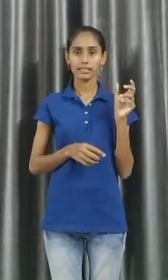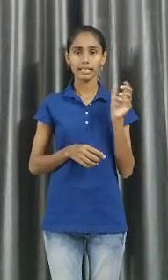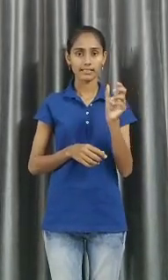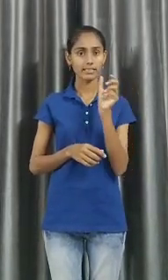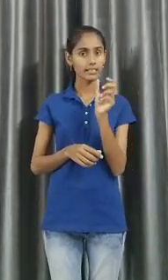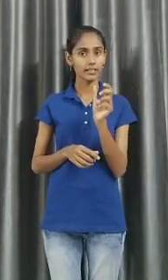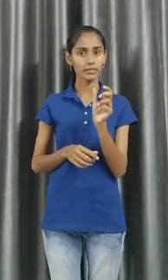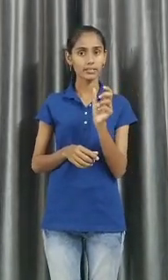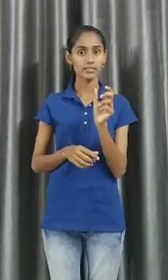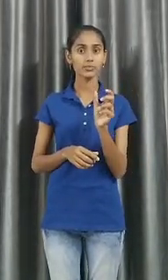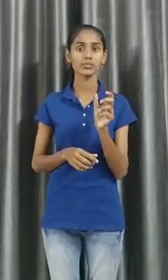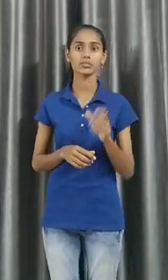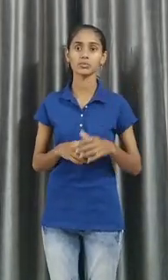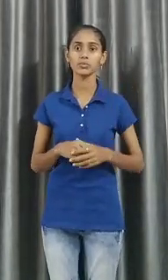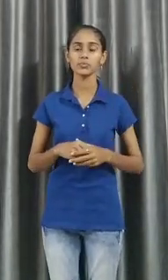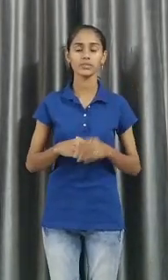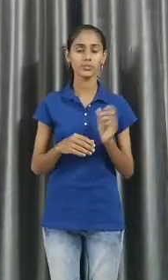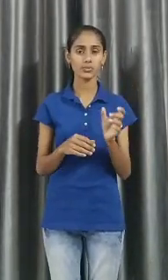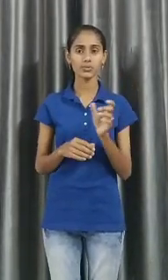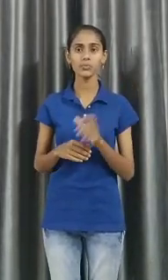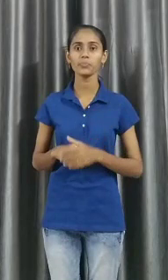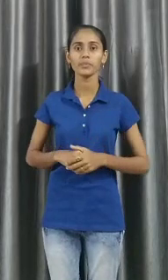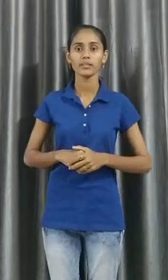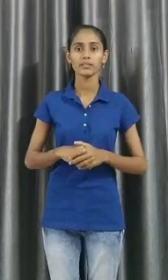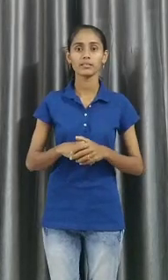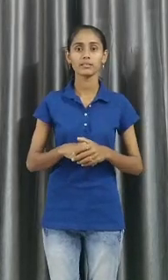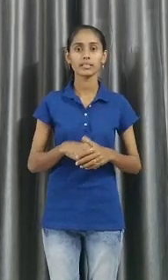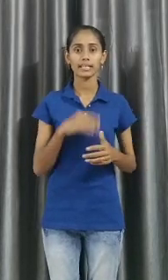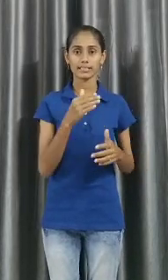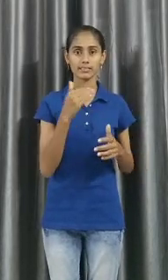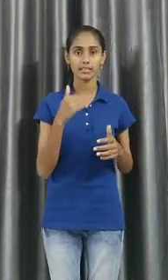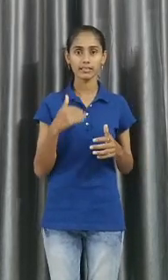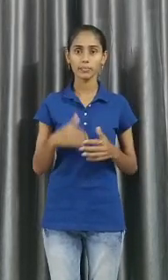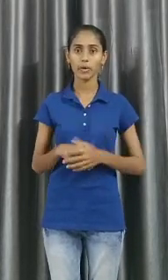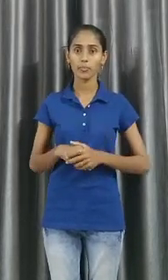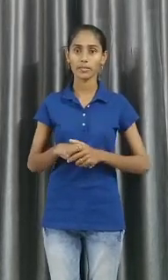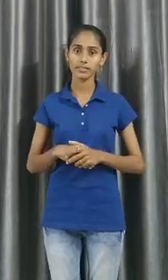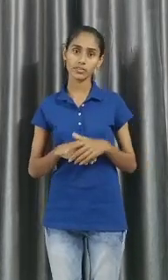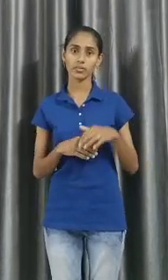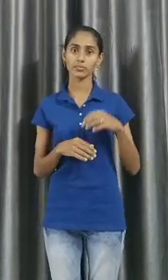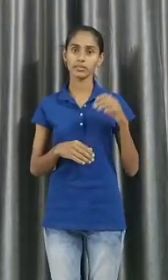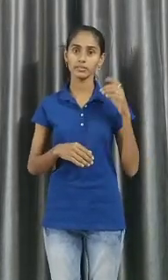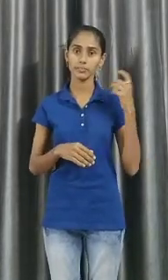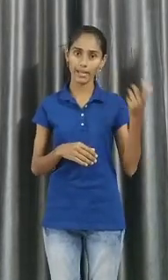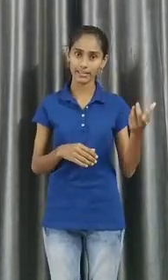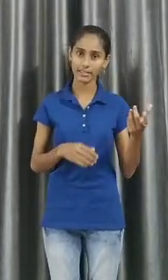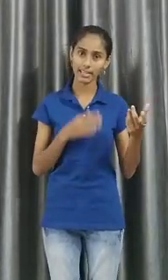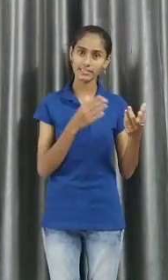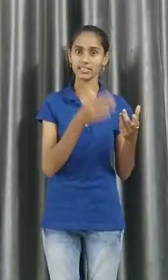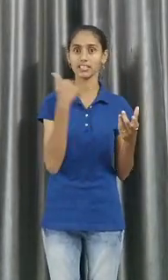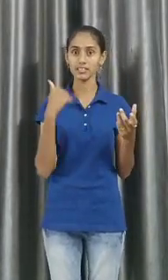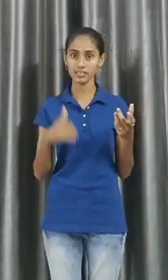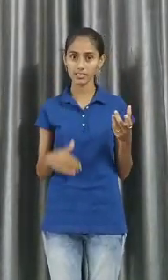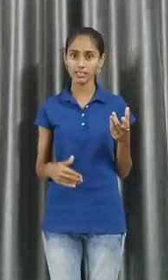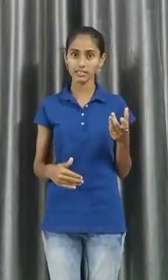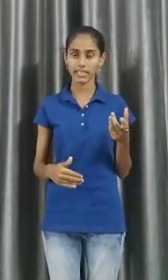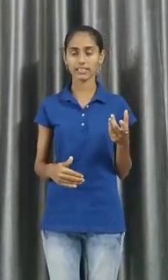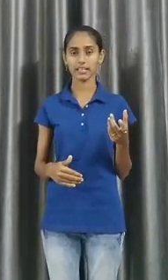Then extend keyword is used to extend the properties of the parent class in a child